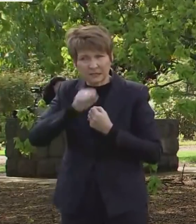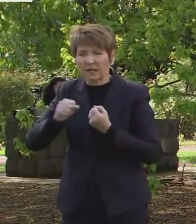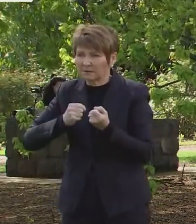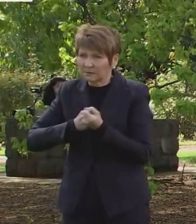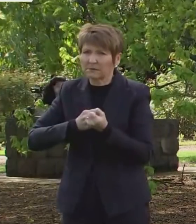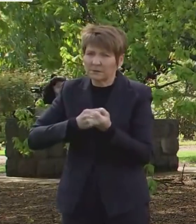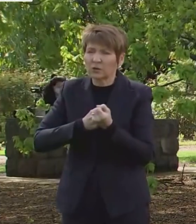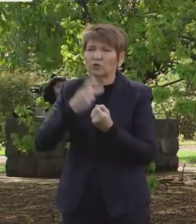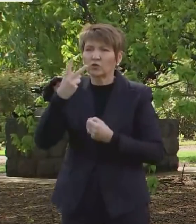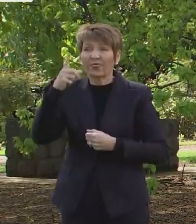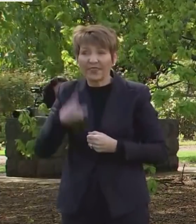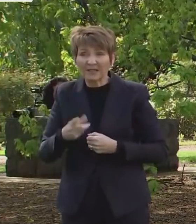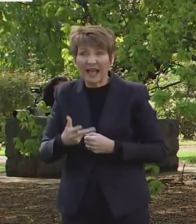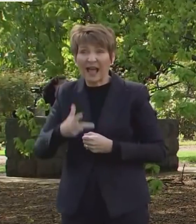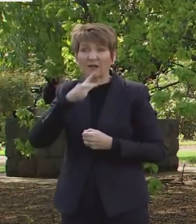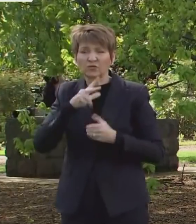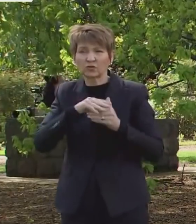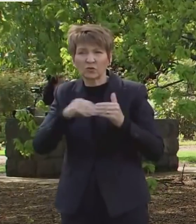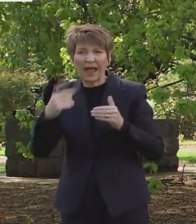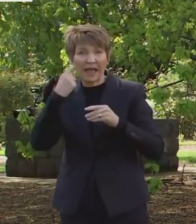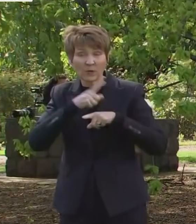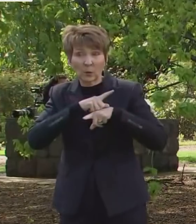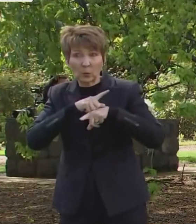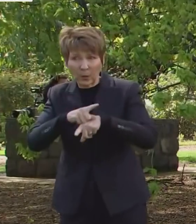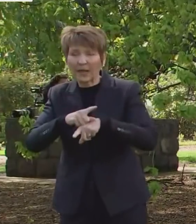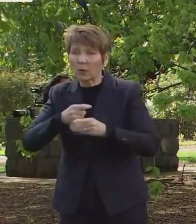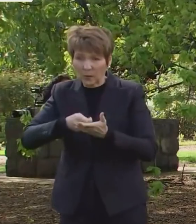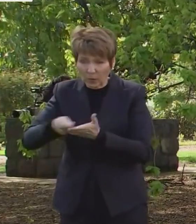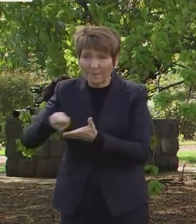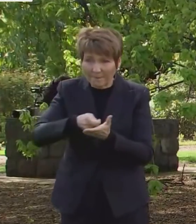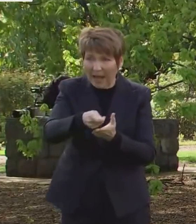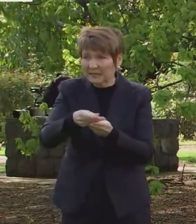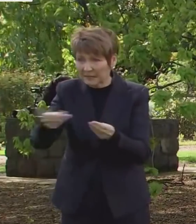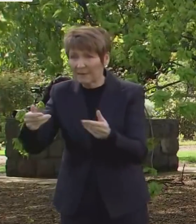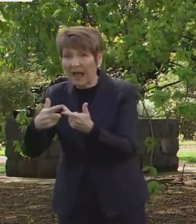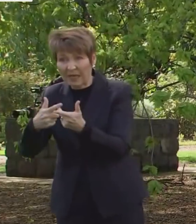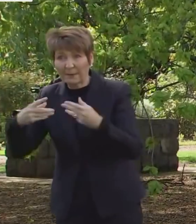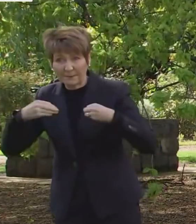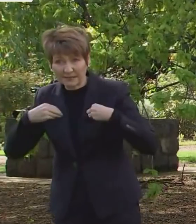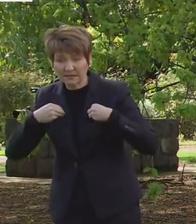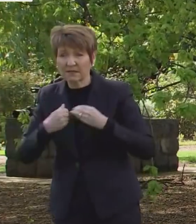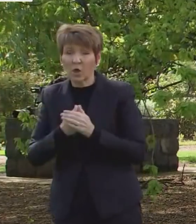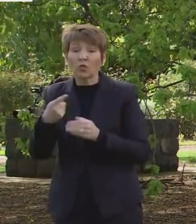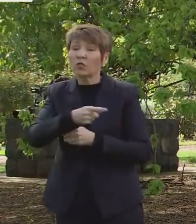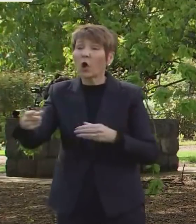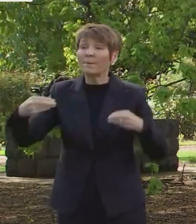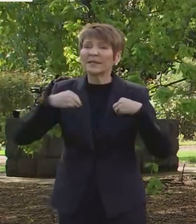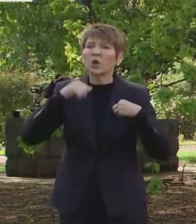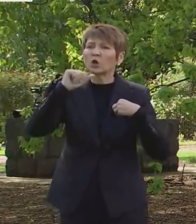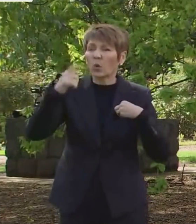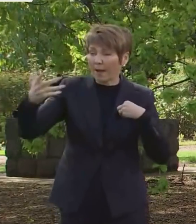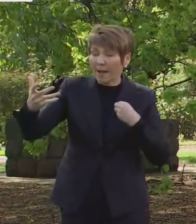$2,800 per week, with a couple of important exceptions. For those businesses with payroll of